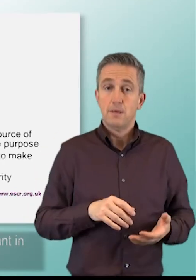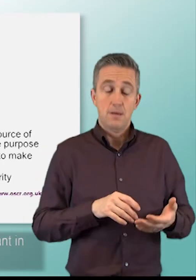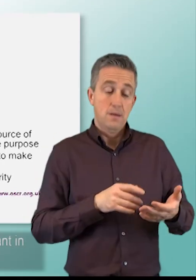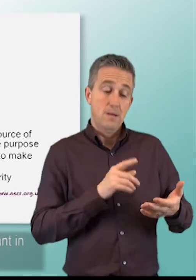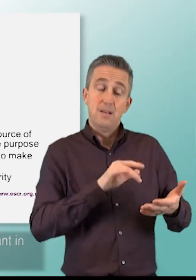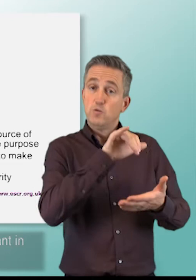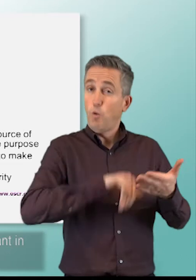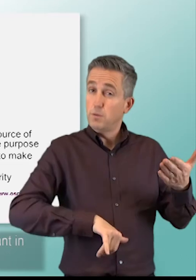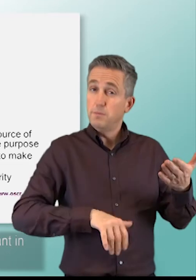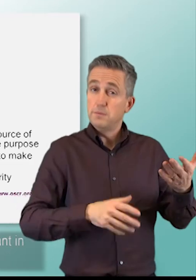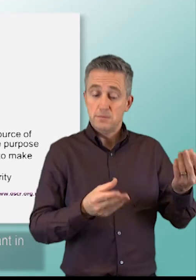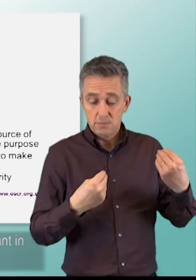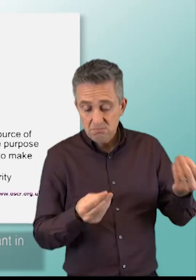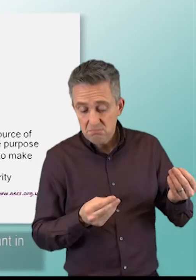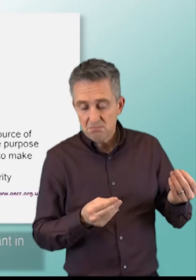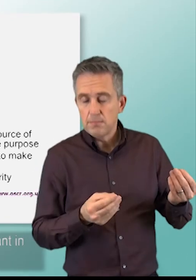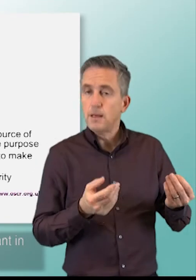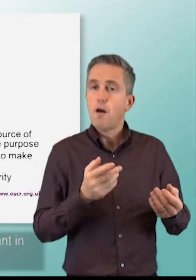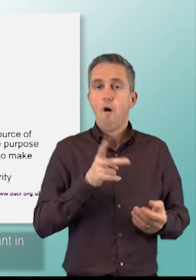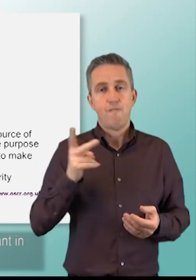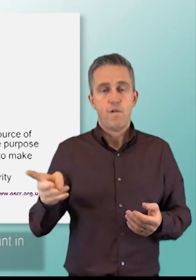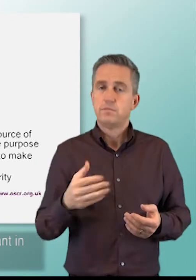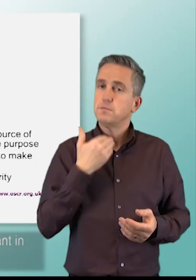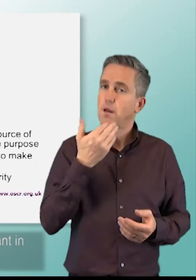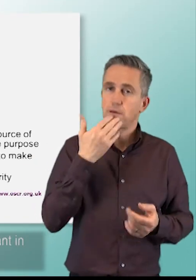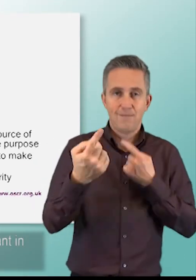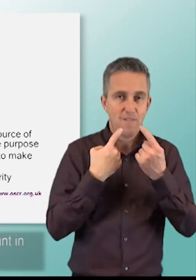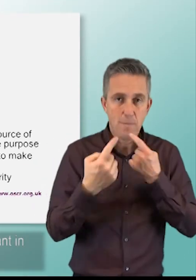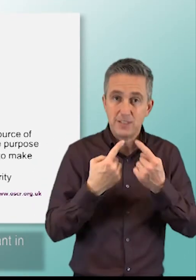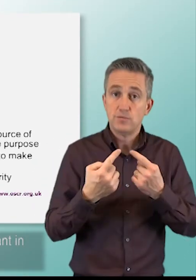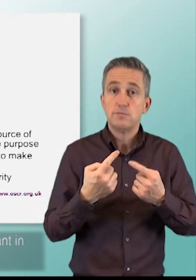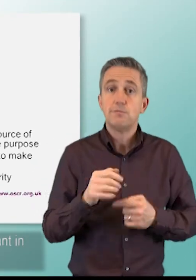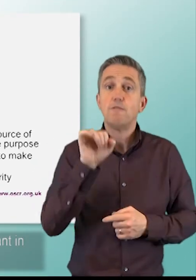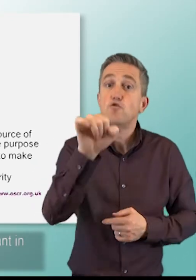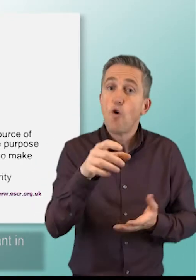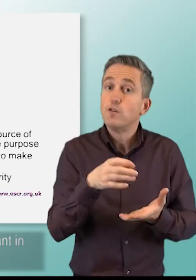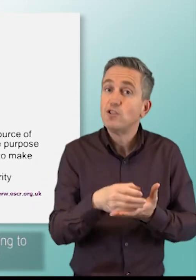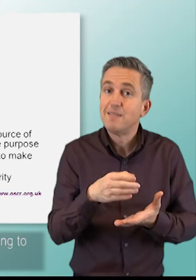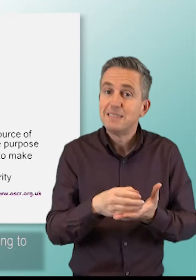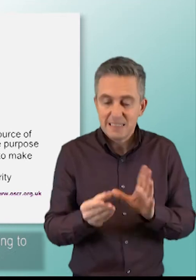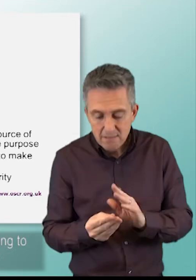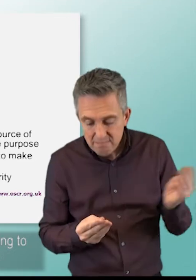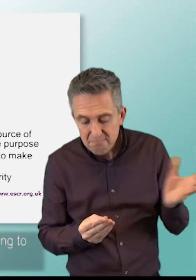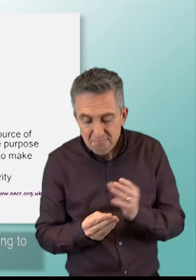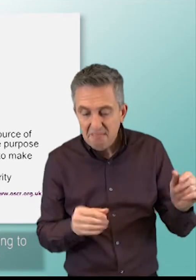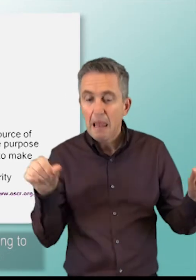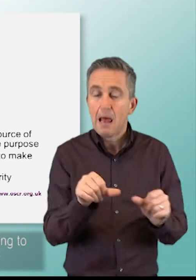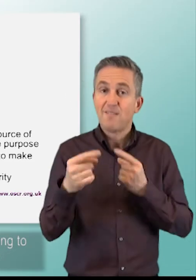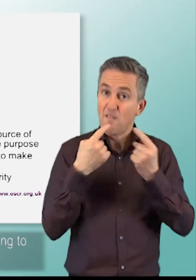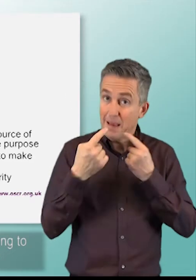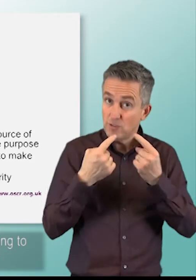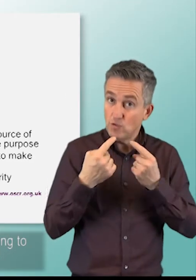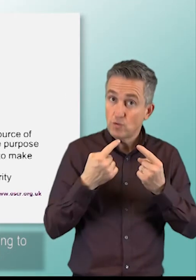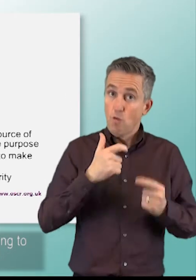that governing documents quite often are a little scant in their detail, it has to be said. If that's the case in your charity, then it's